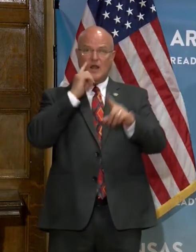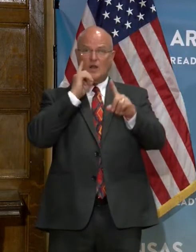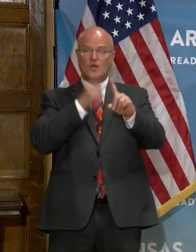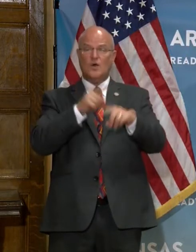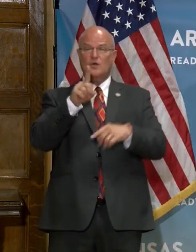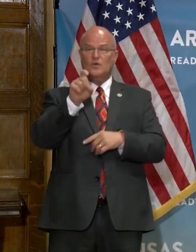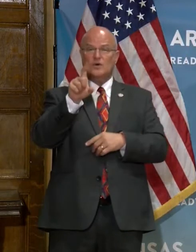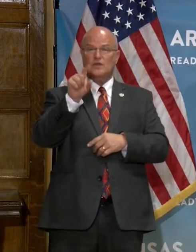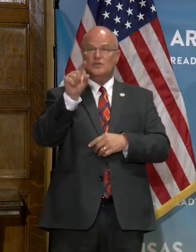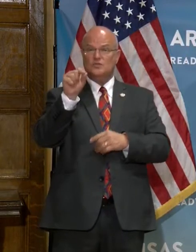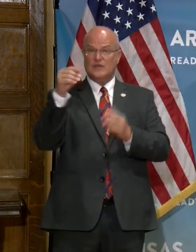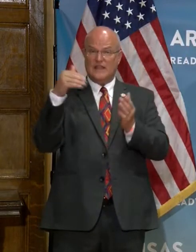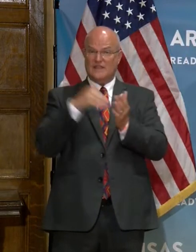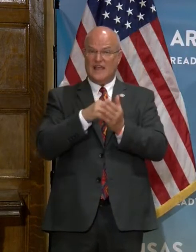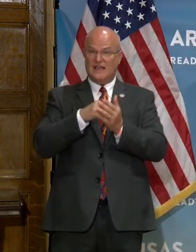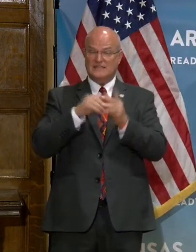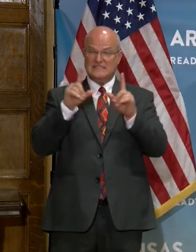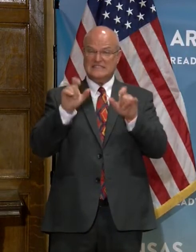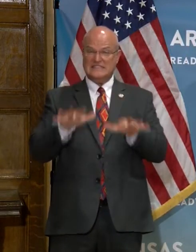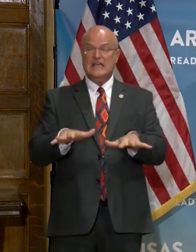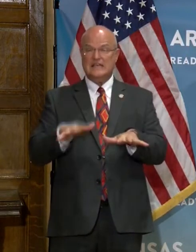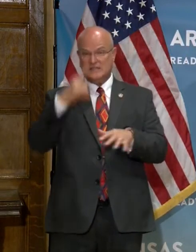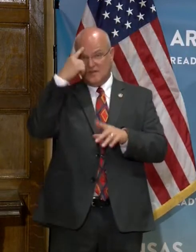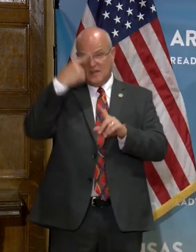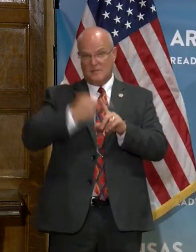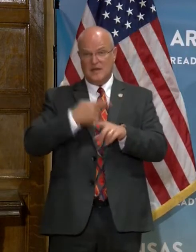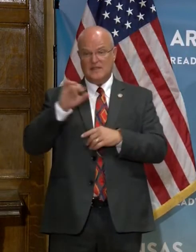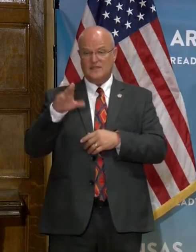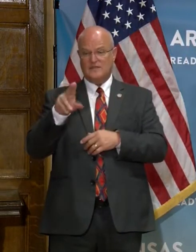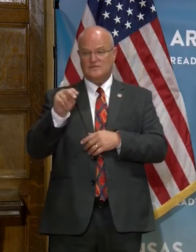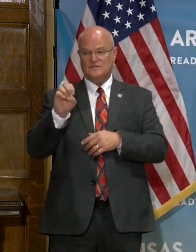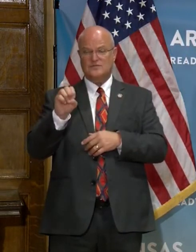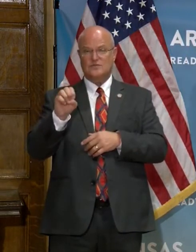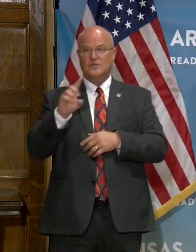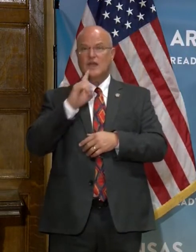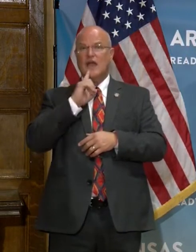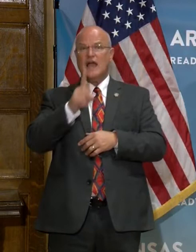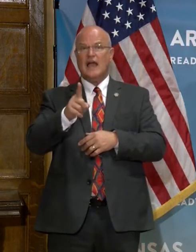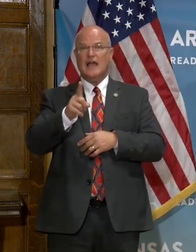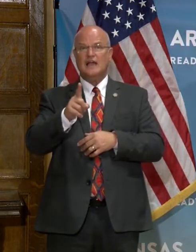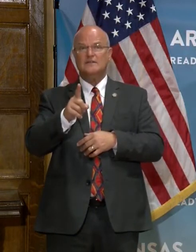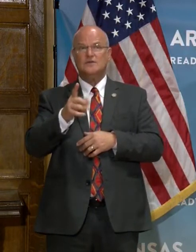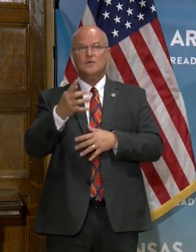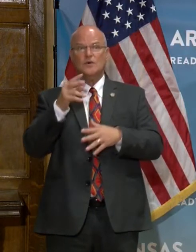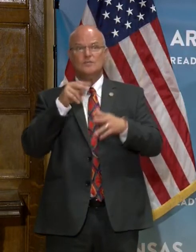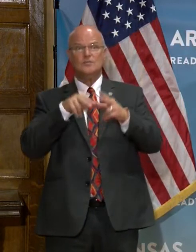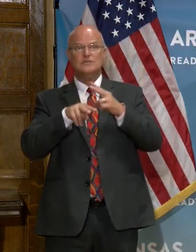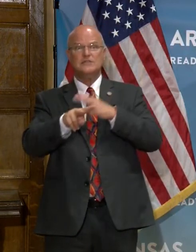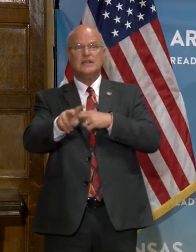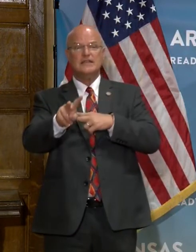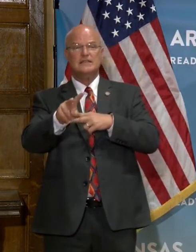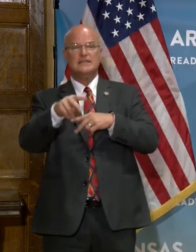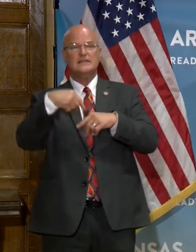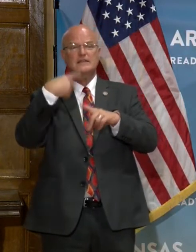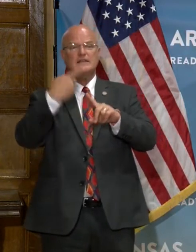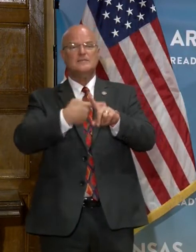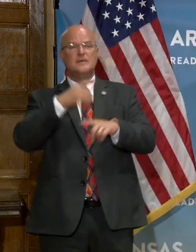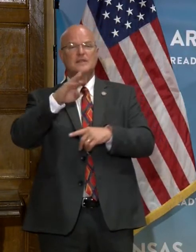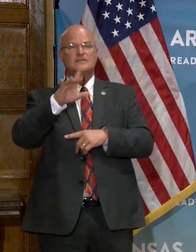of 120,000 tests for the month of June, we actually exceeded what was going to be our goal for next